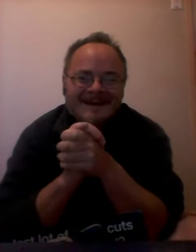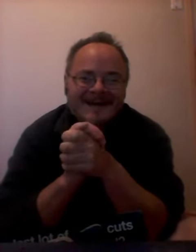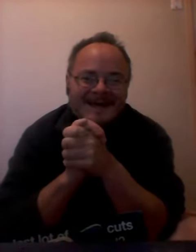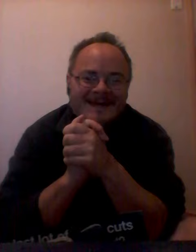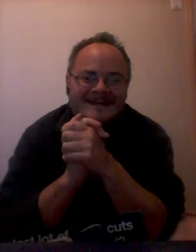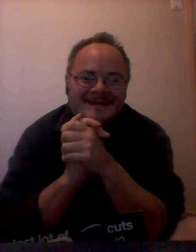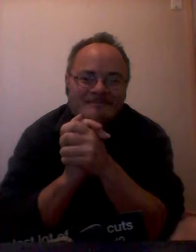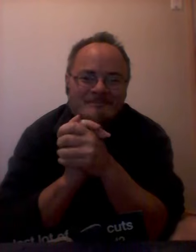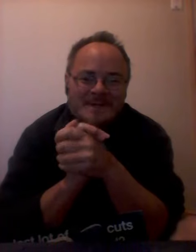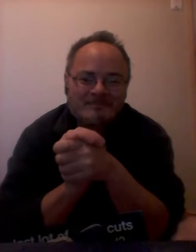And